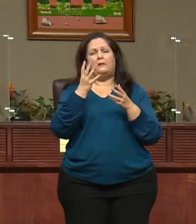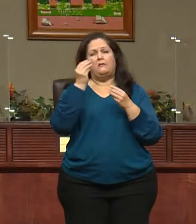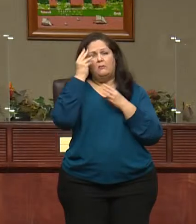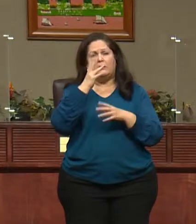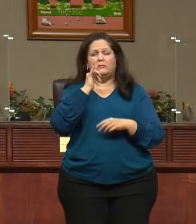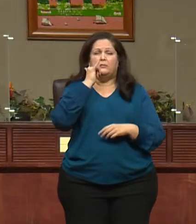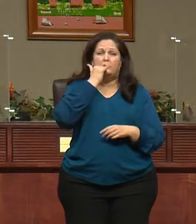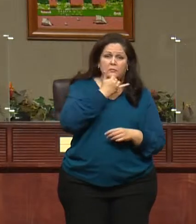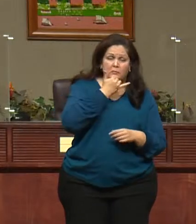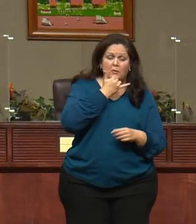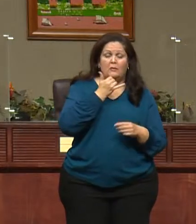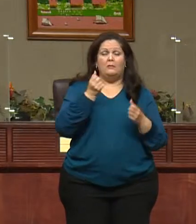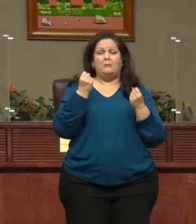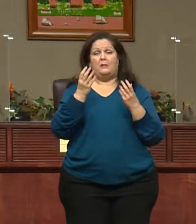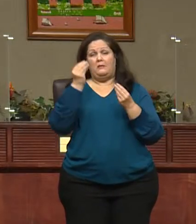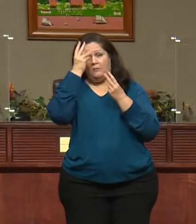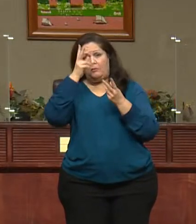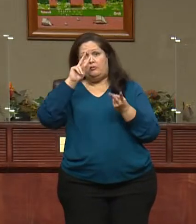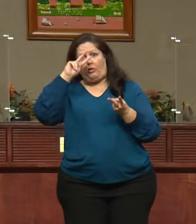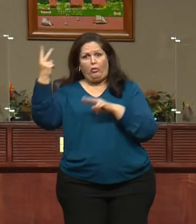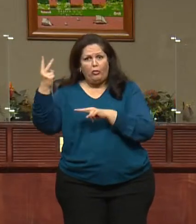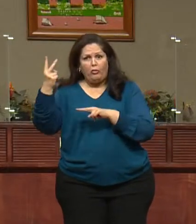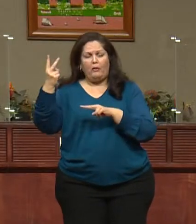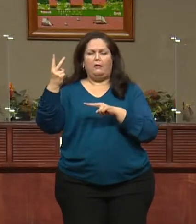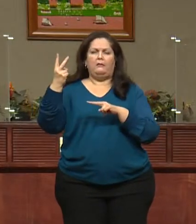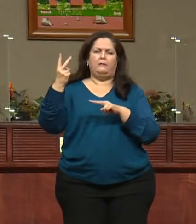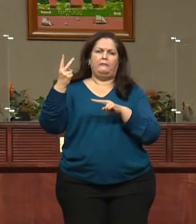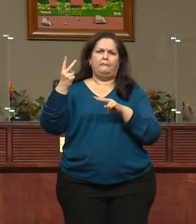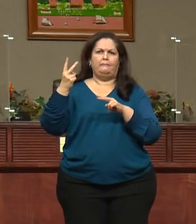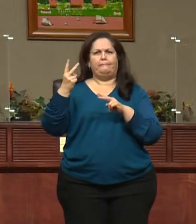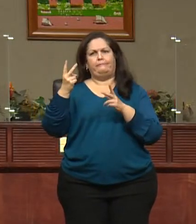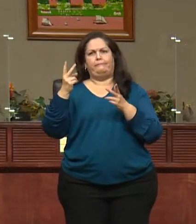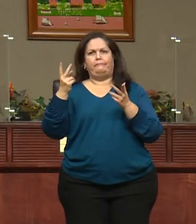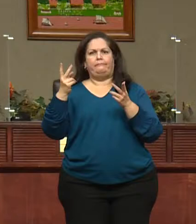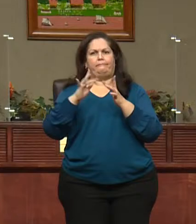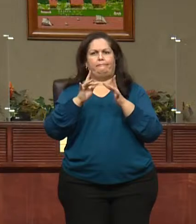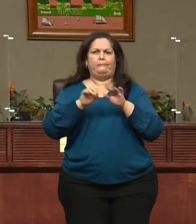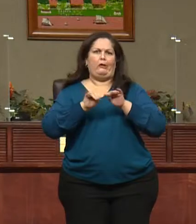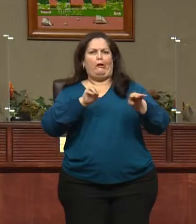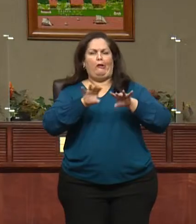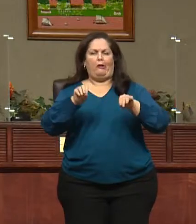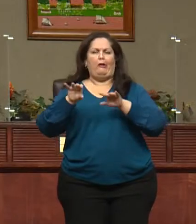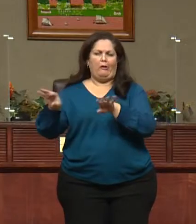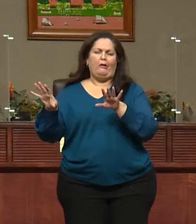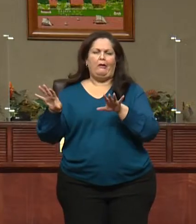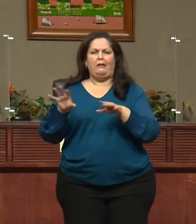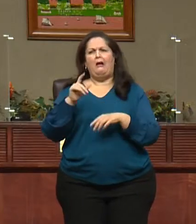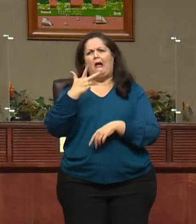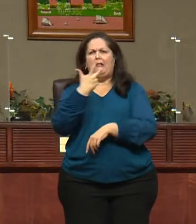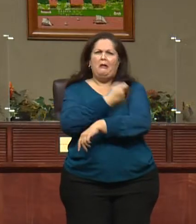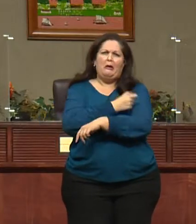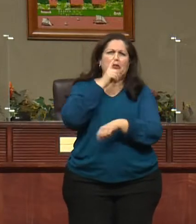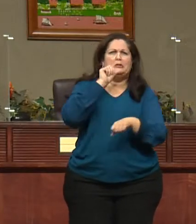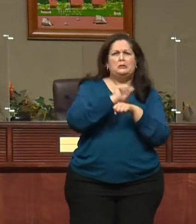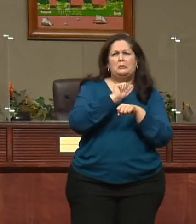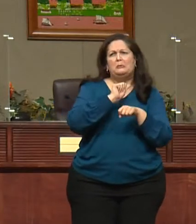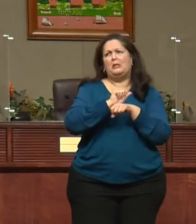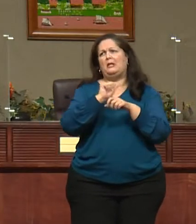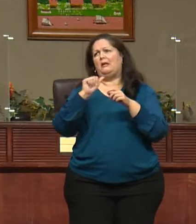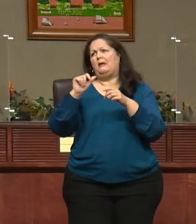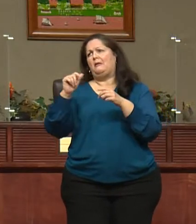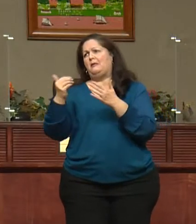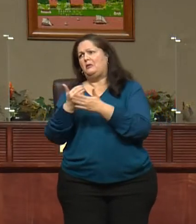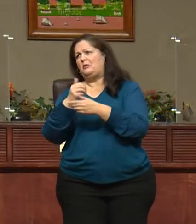misinformation that's circulating about the efficacy of the vaccine related to the variants or